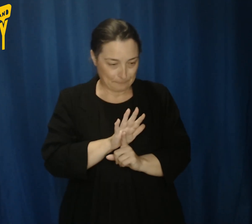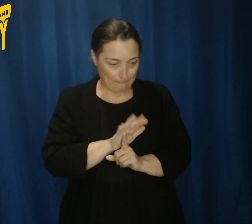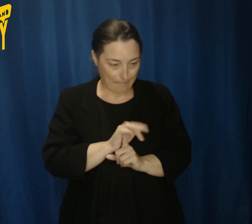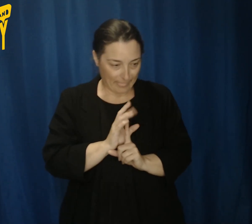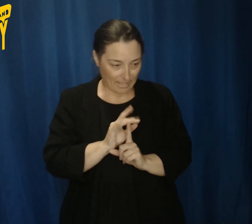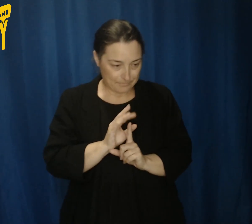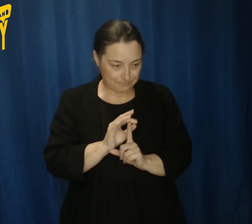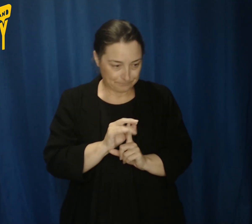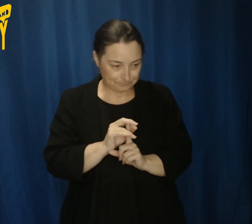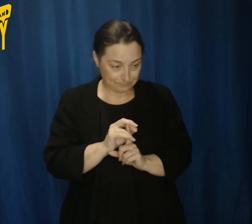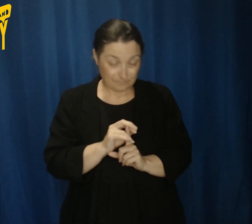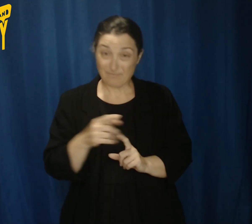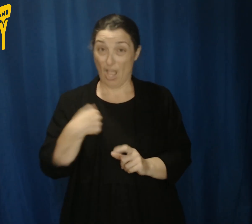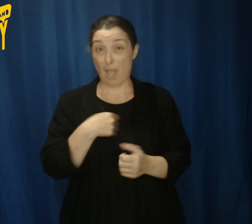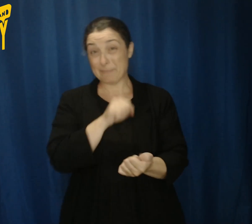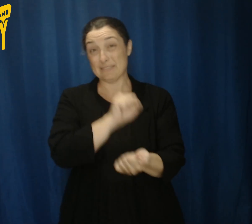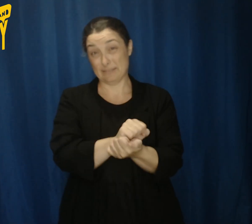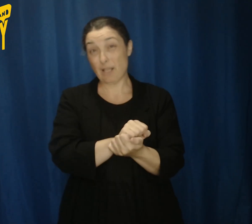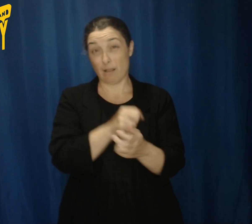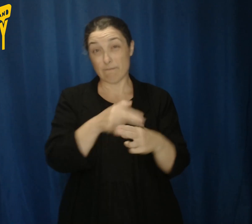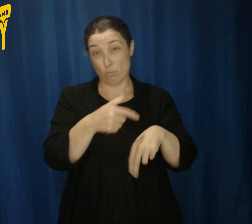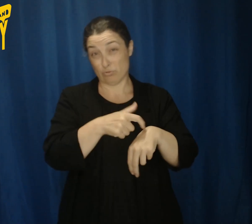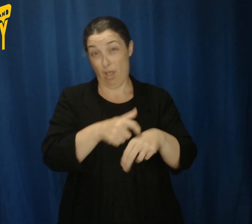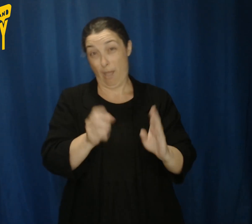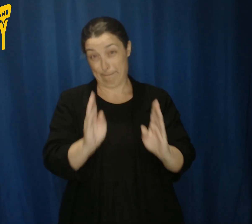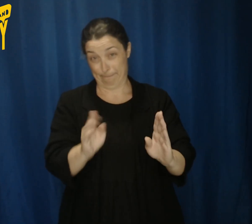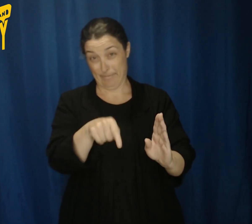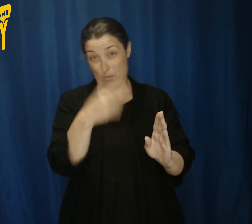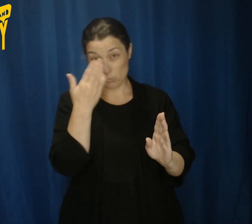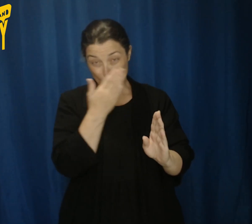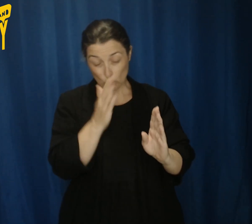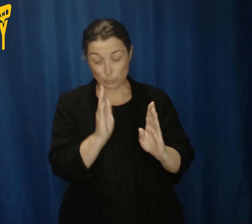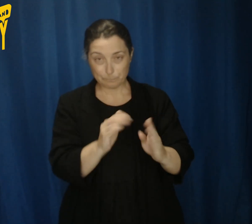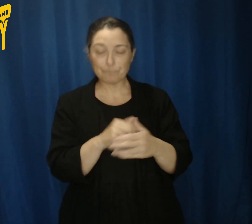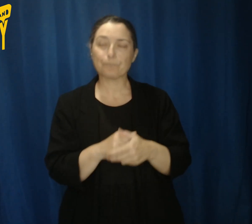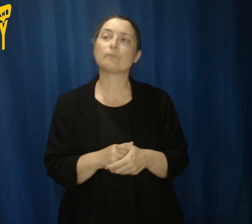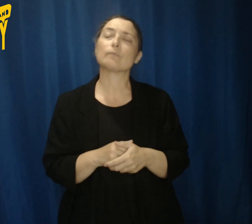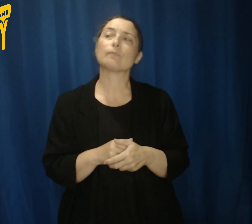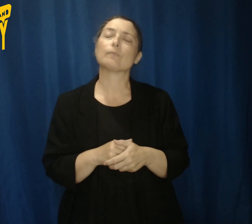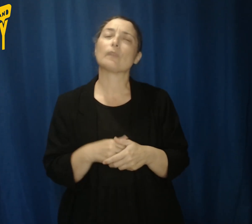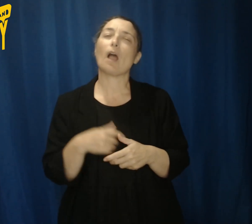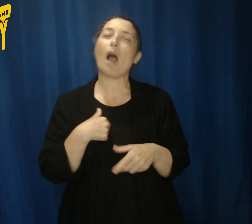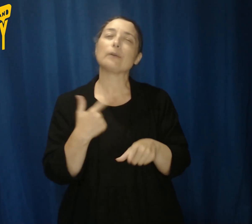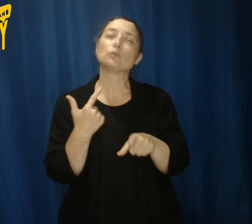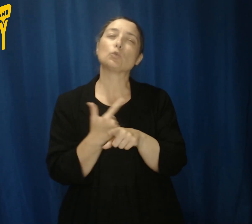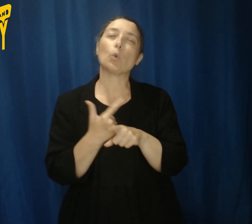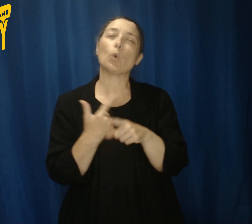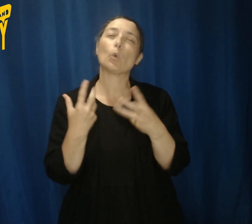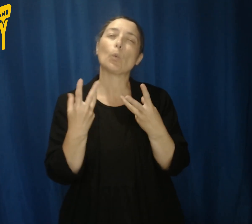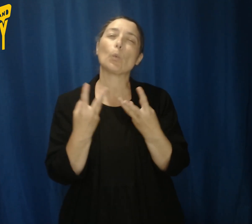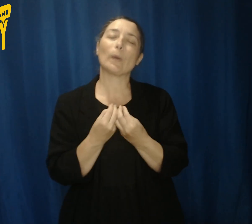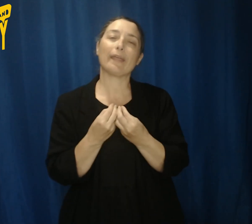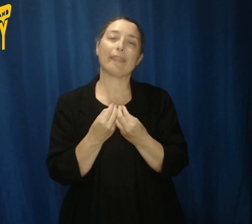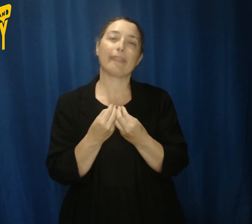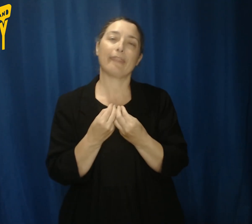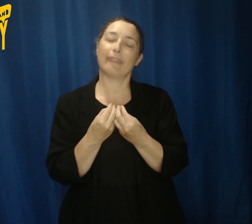stuck there for a certain period of time. But when I talked to the amazing goddess, and she's passed